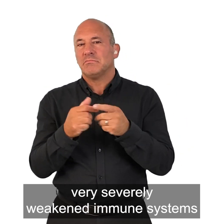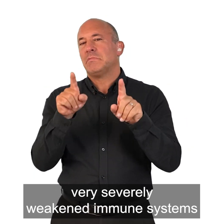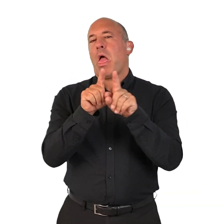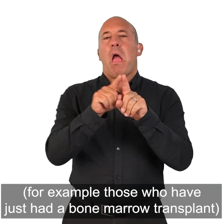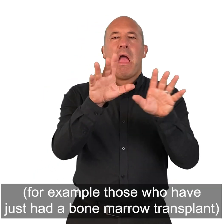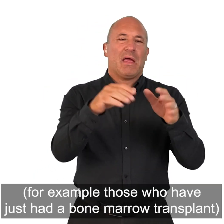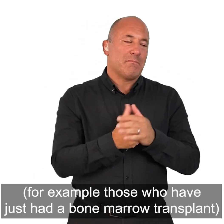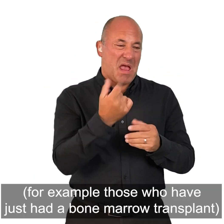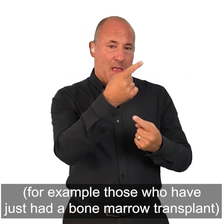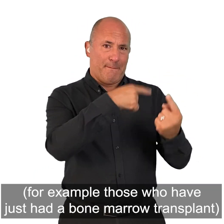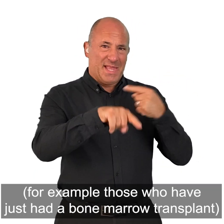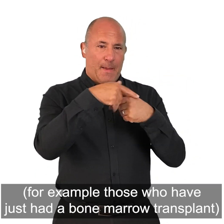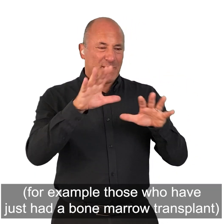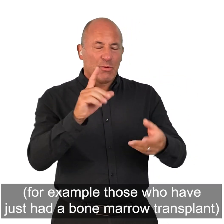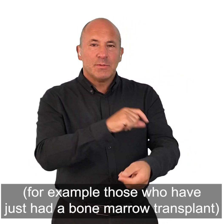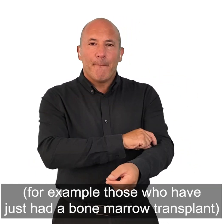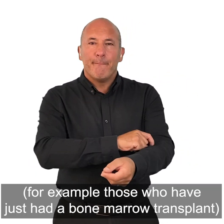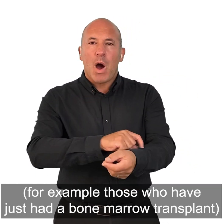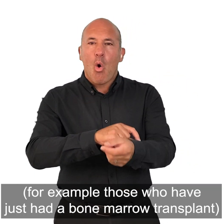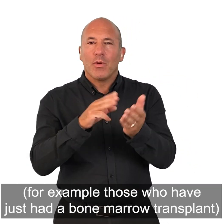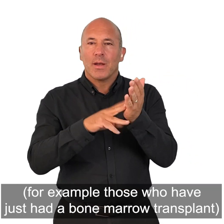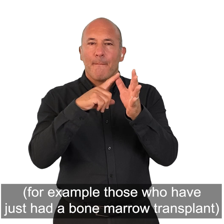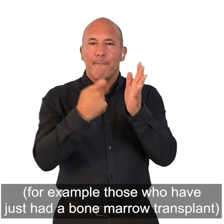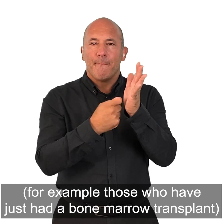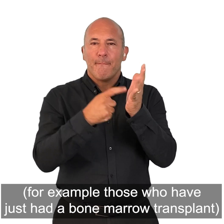For example, those who have just had a bone marrow transplant.